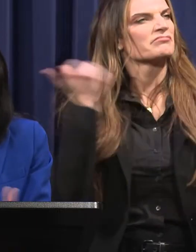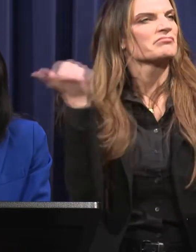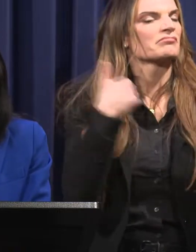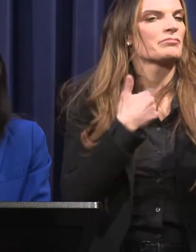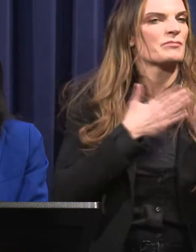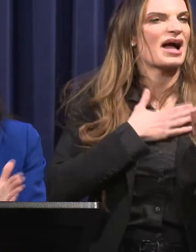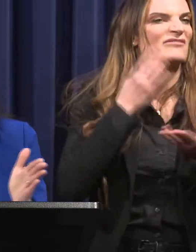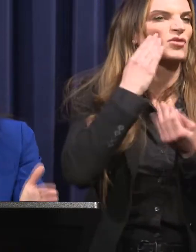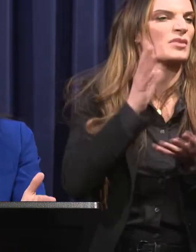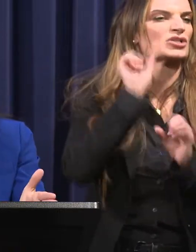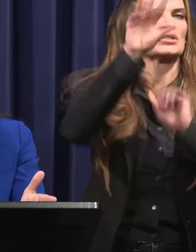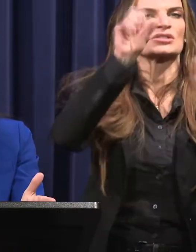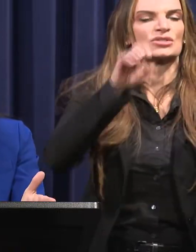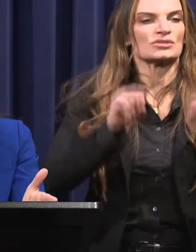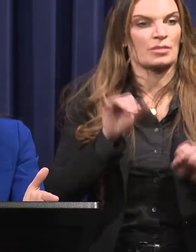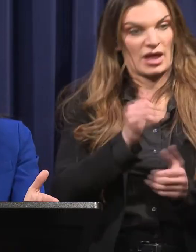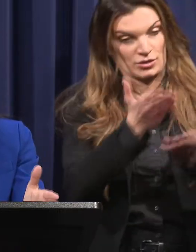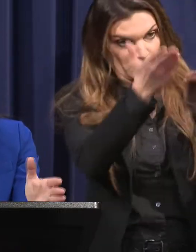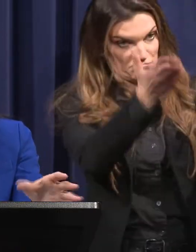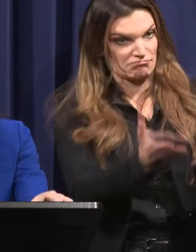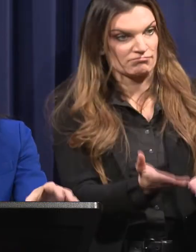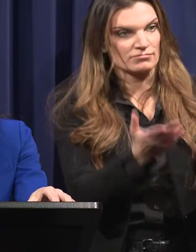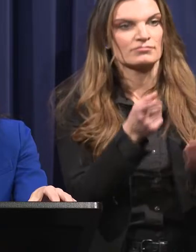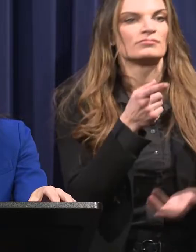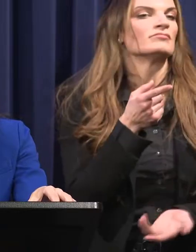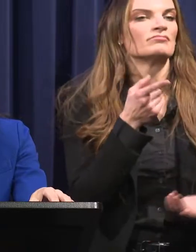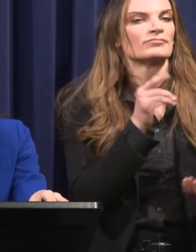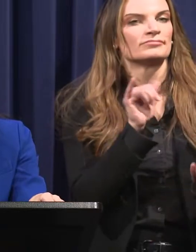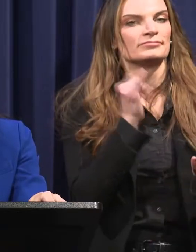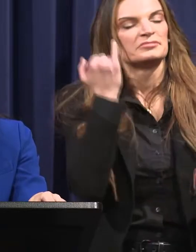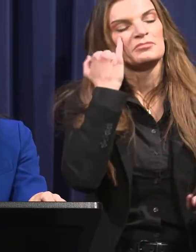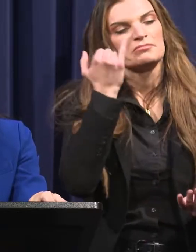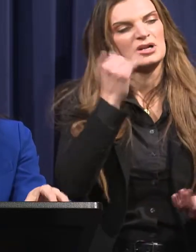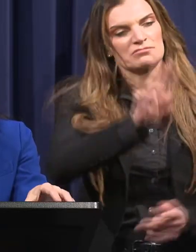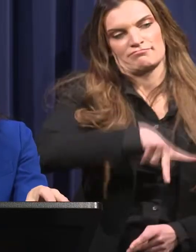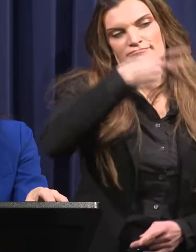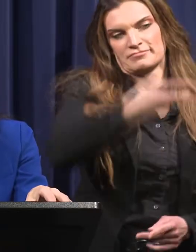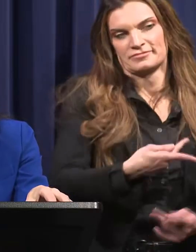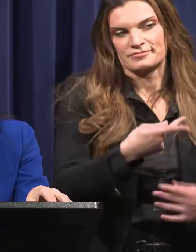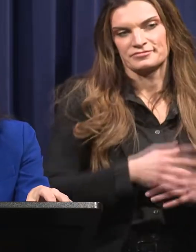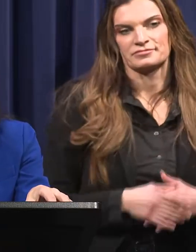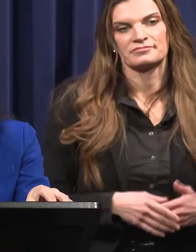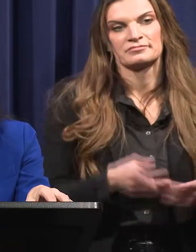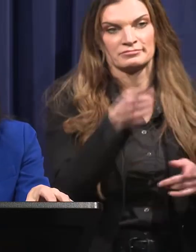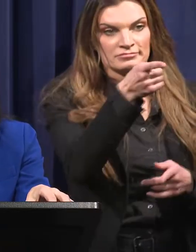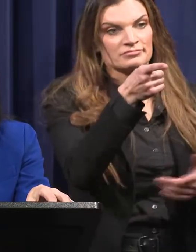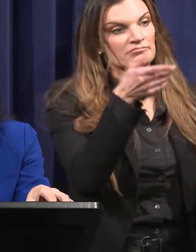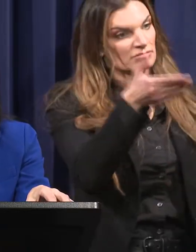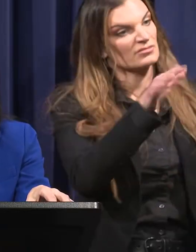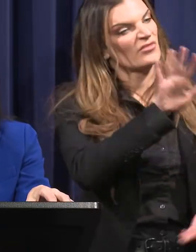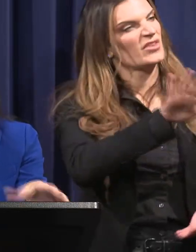asking somebody, you know, you voluntarily go